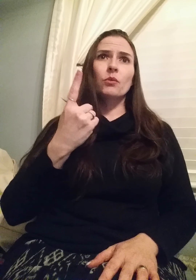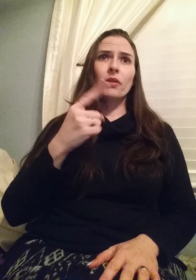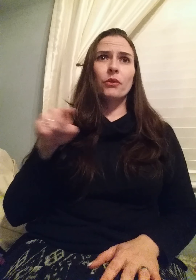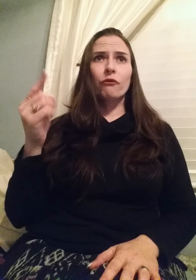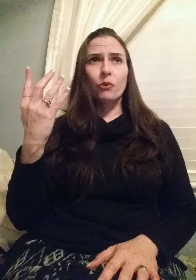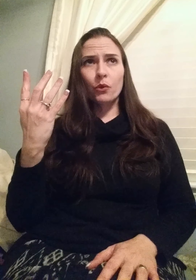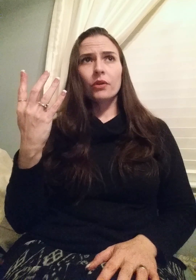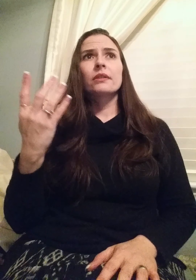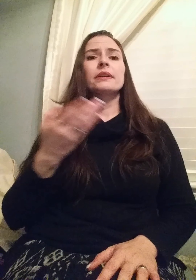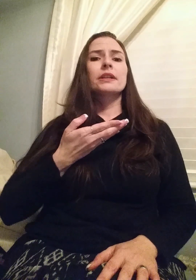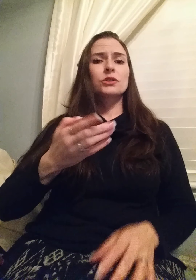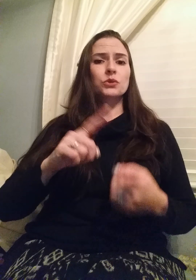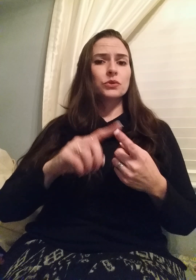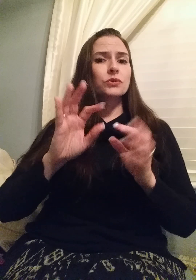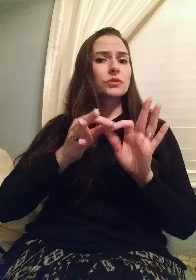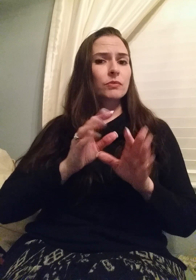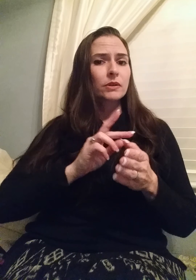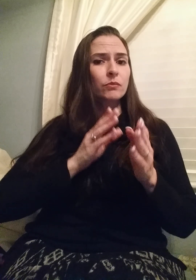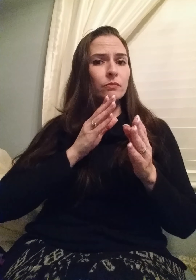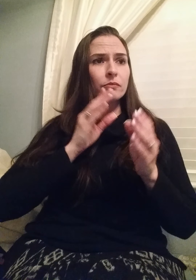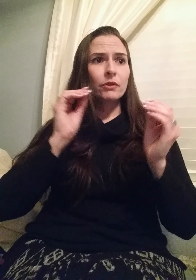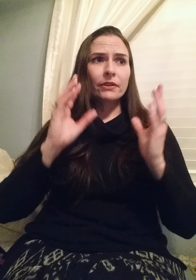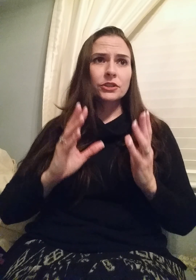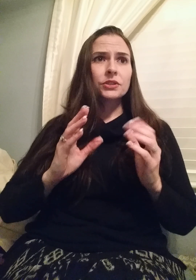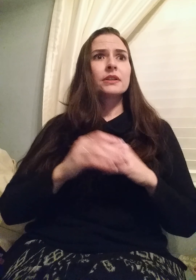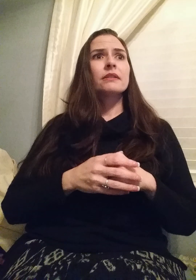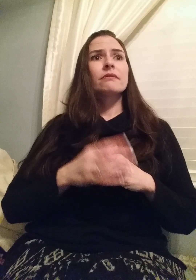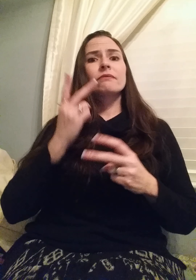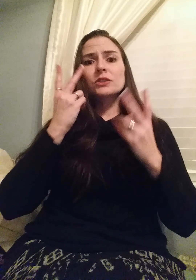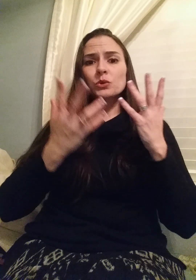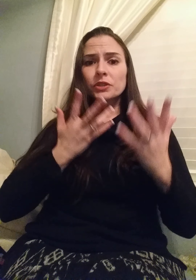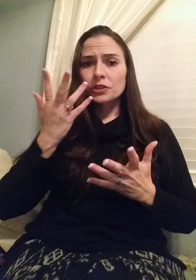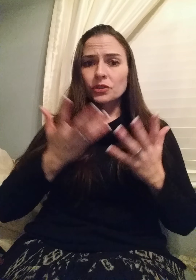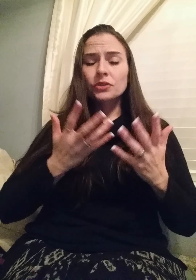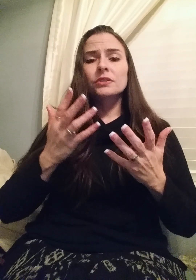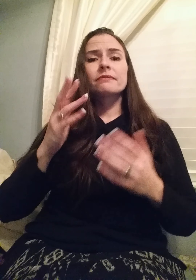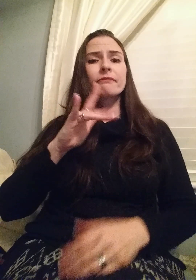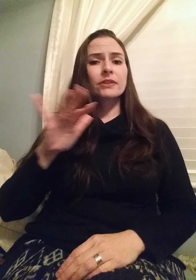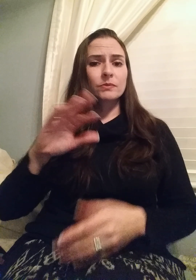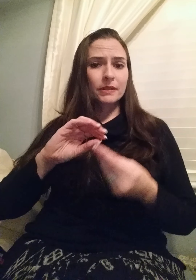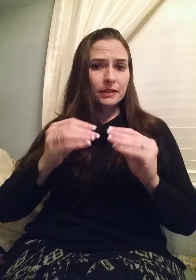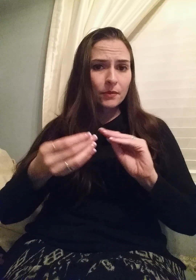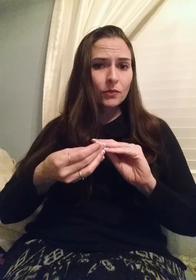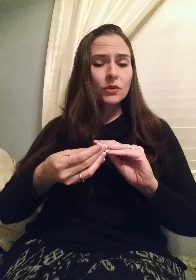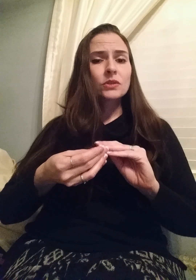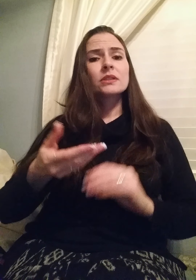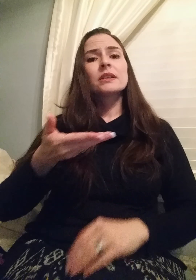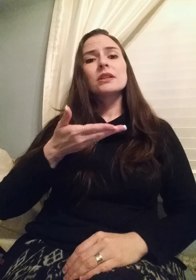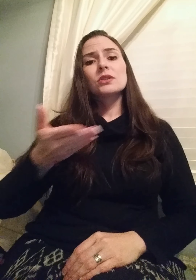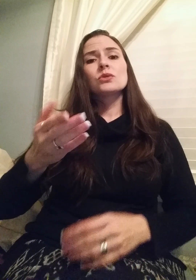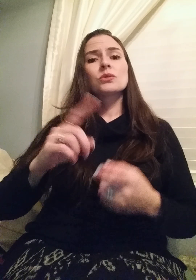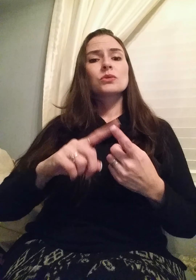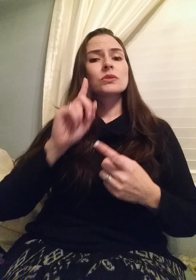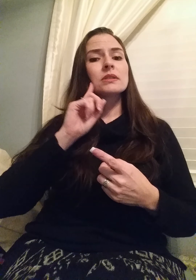Numbers, Visual Gestures, Intro to the Deaf Community, Intralingual skills,